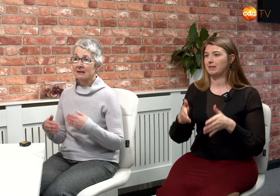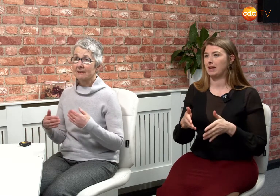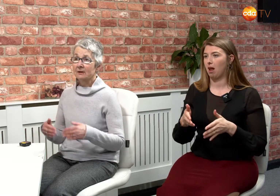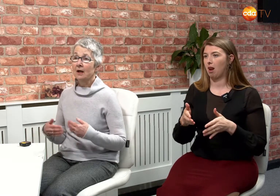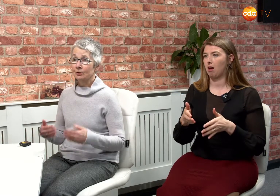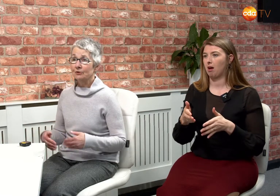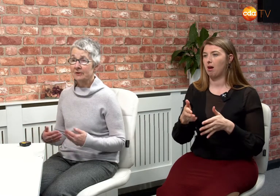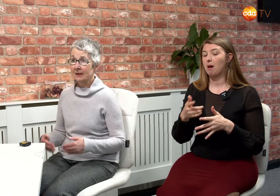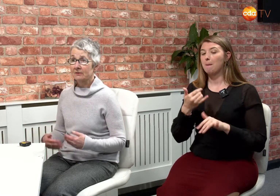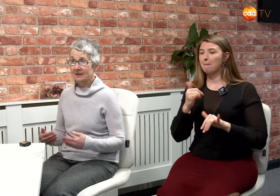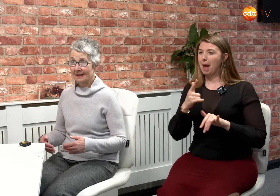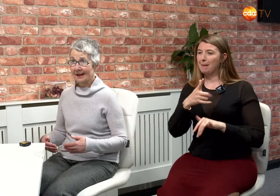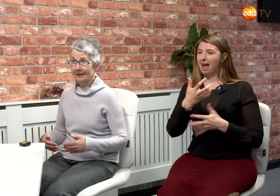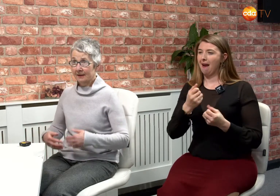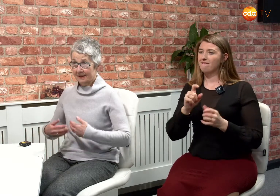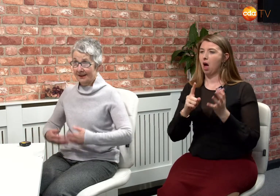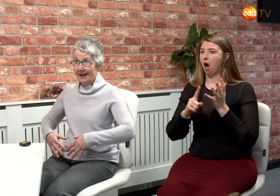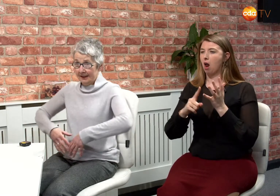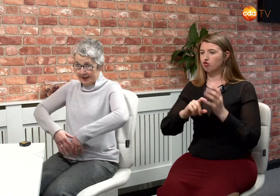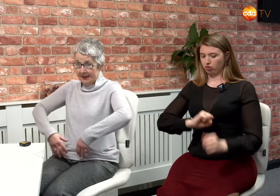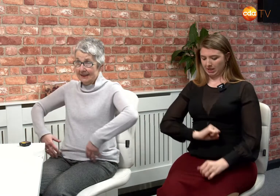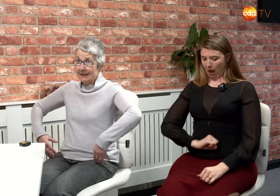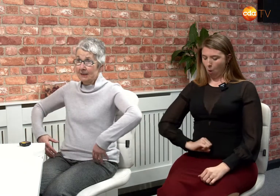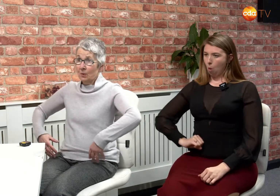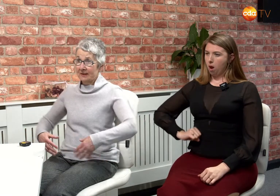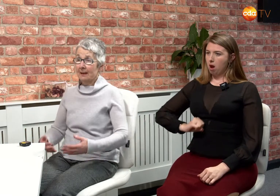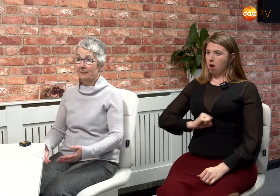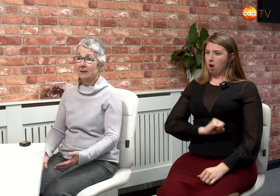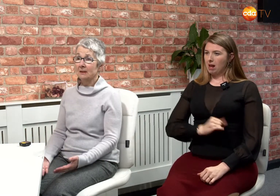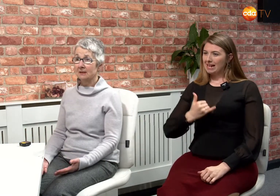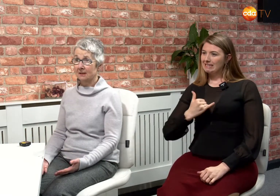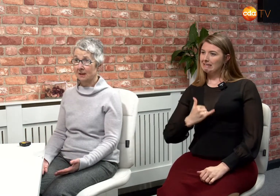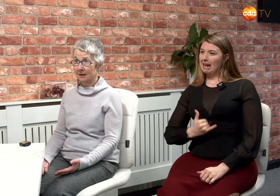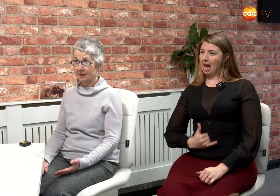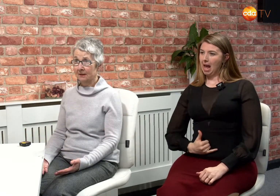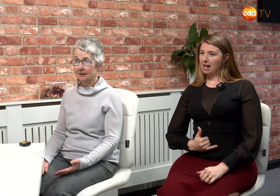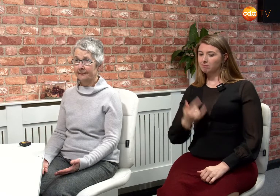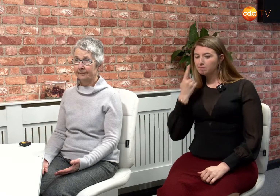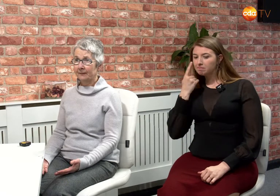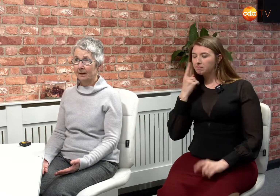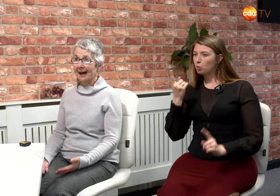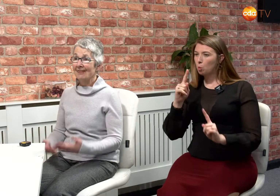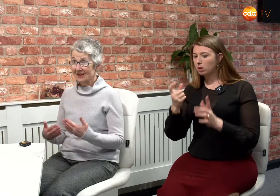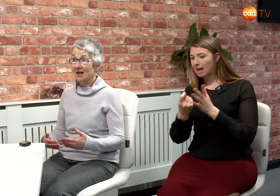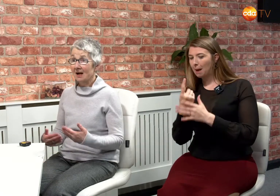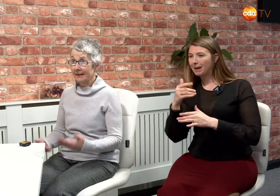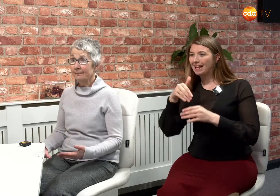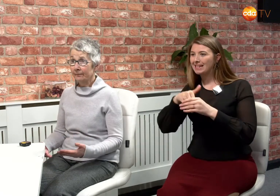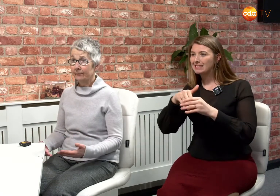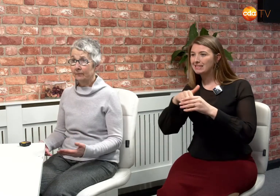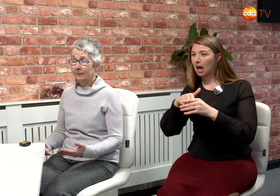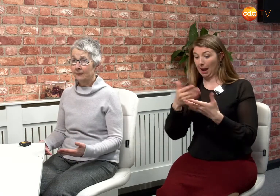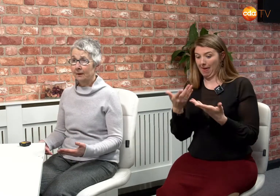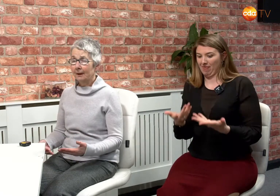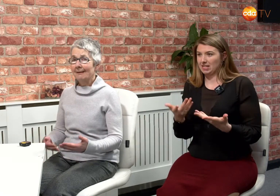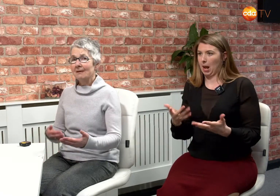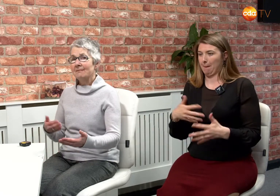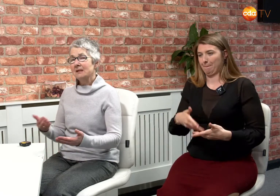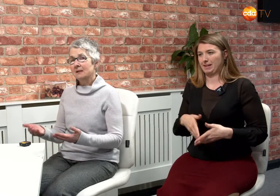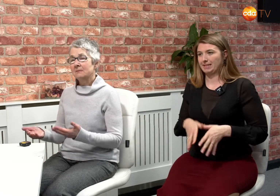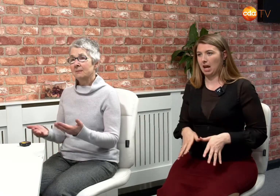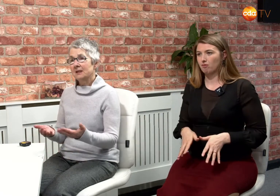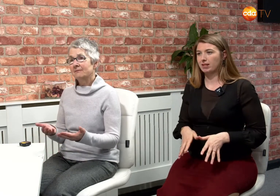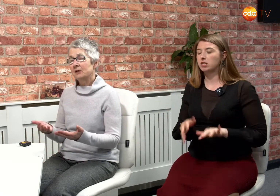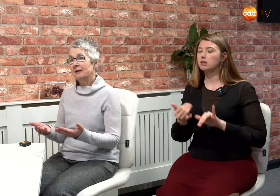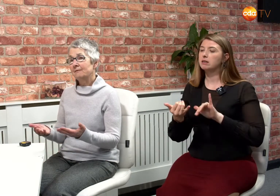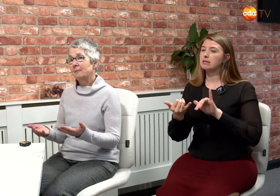and they might have an ultrasound scan, a scan to see what's happening inside at the time. And